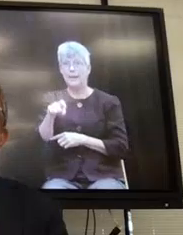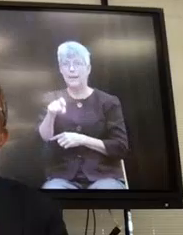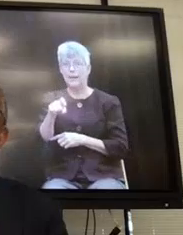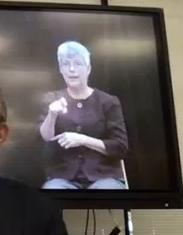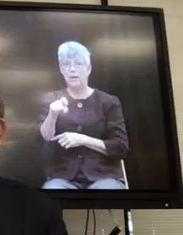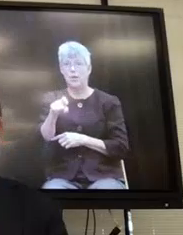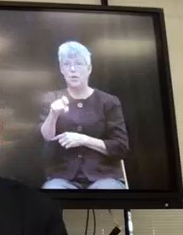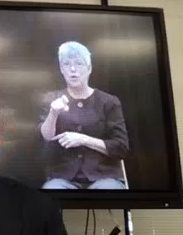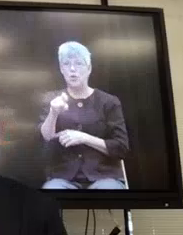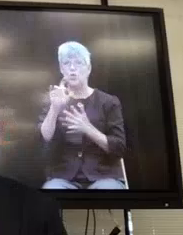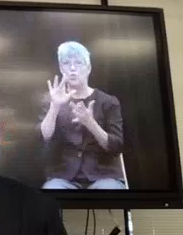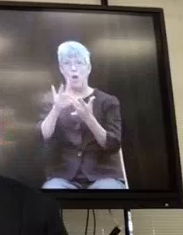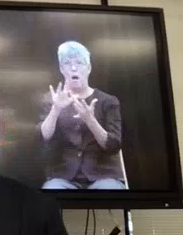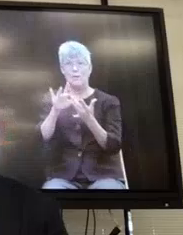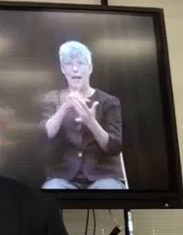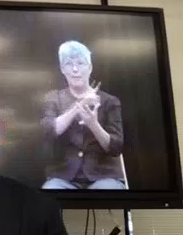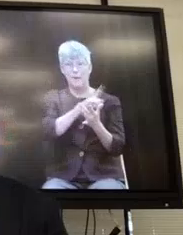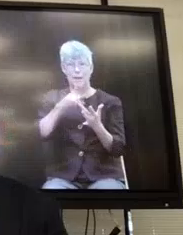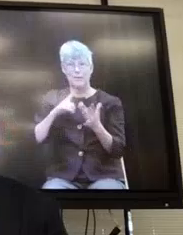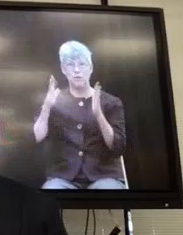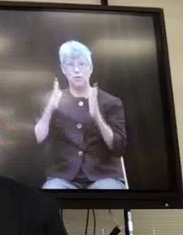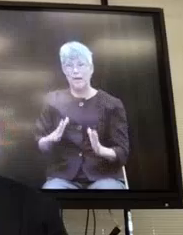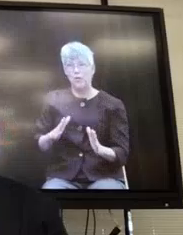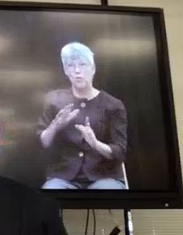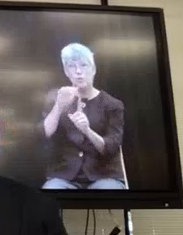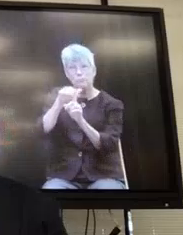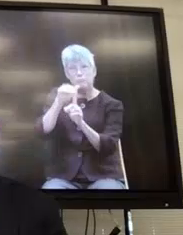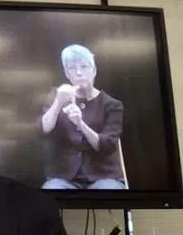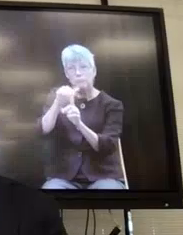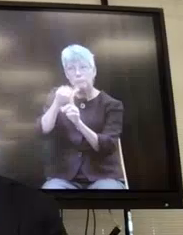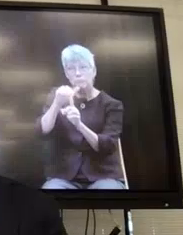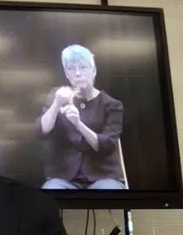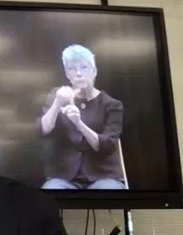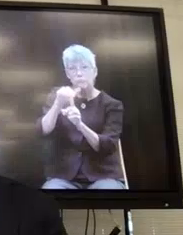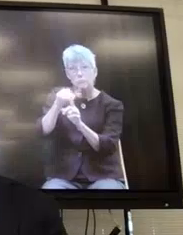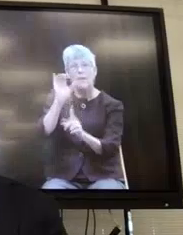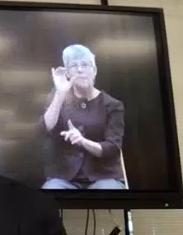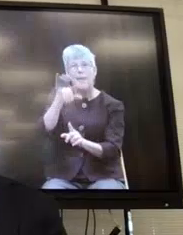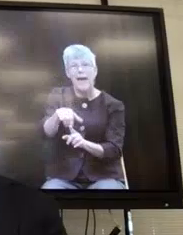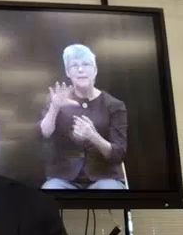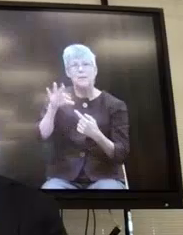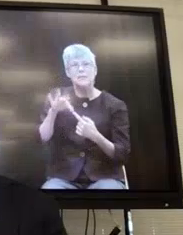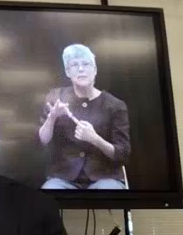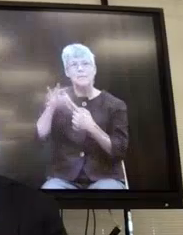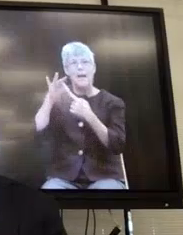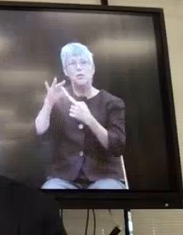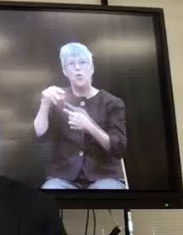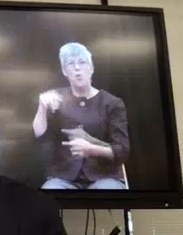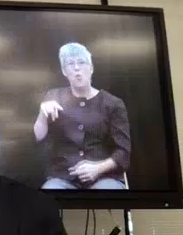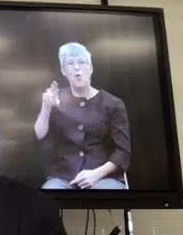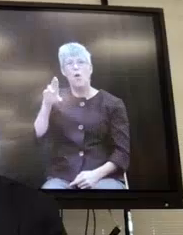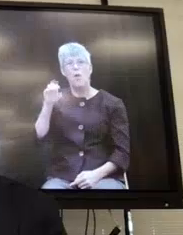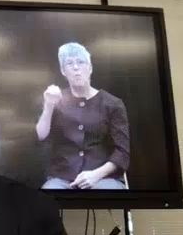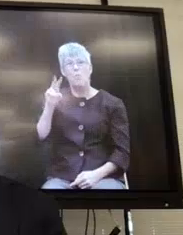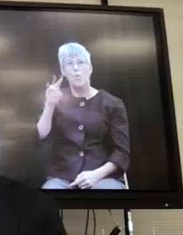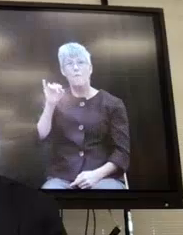contact them also that the special provision needs to become